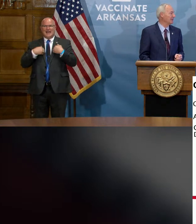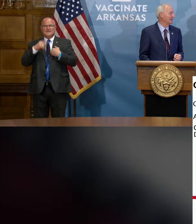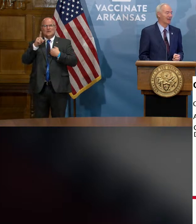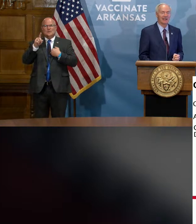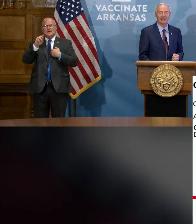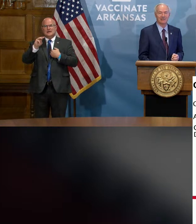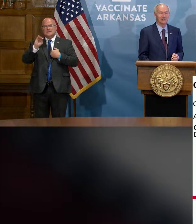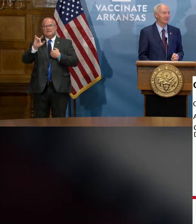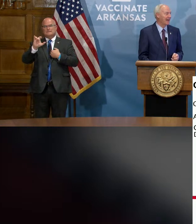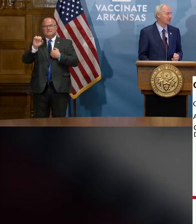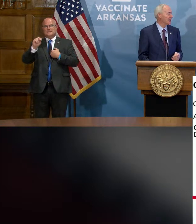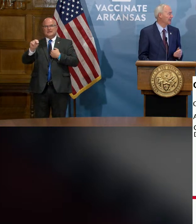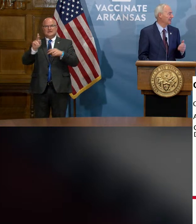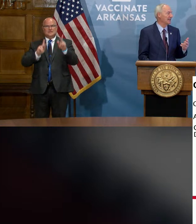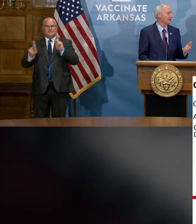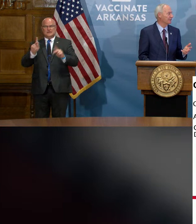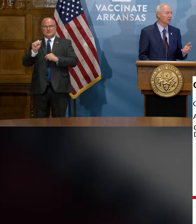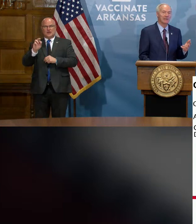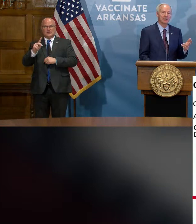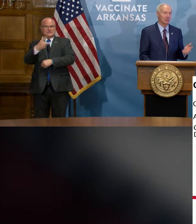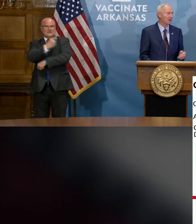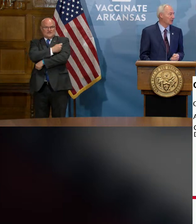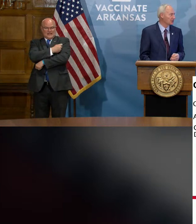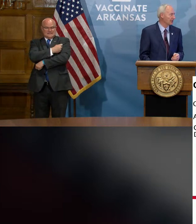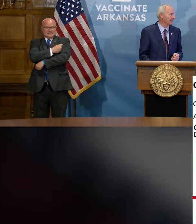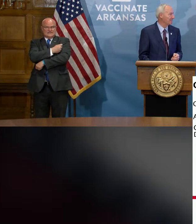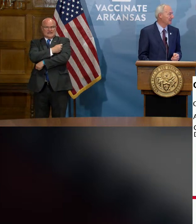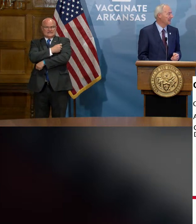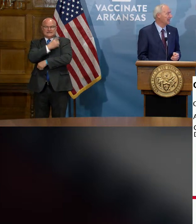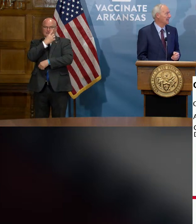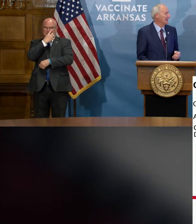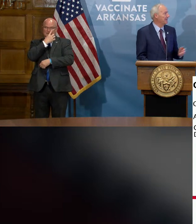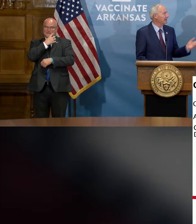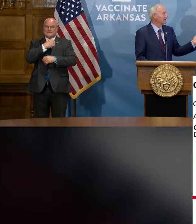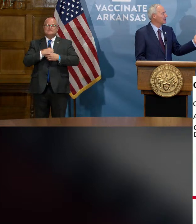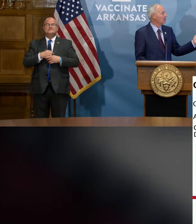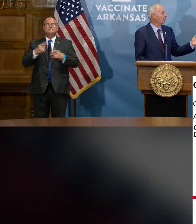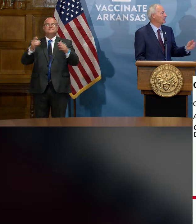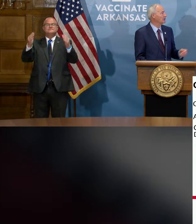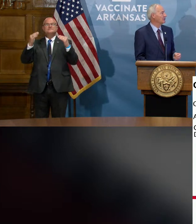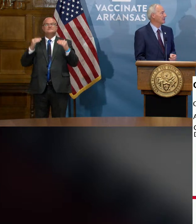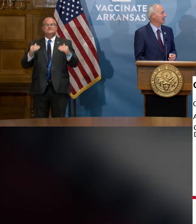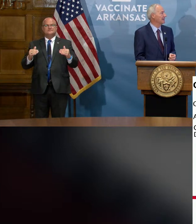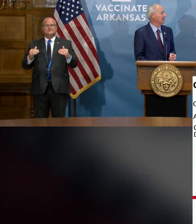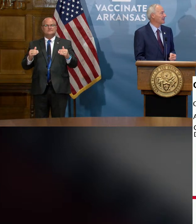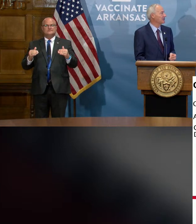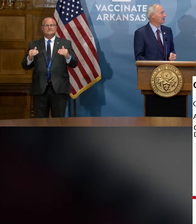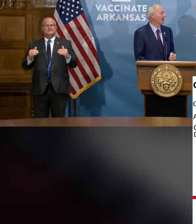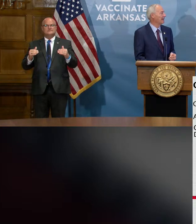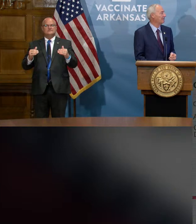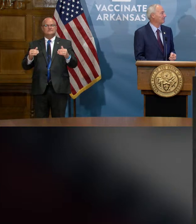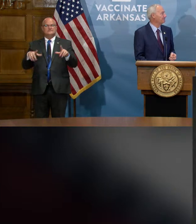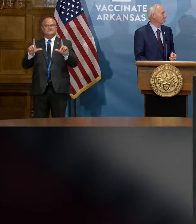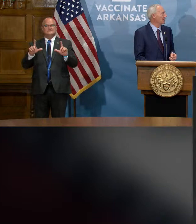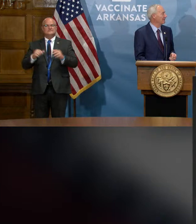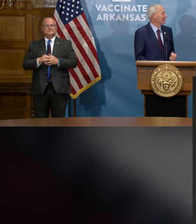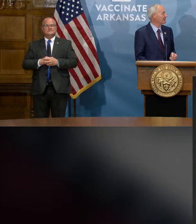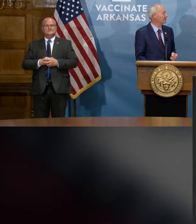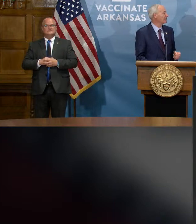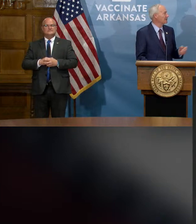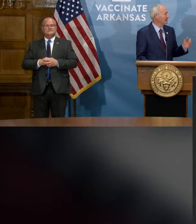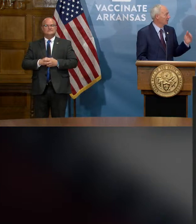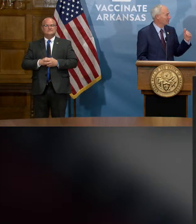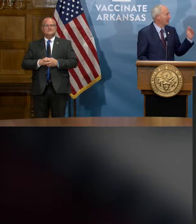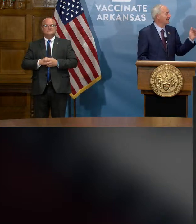1 million Arkansans vaccinated either fully or partially. And then let's go on to the next graph